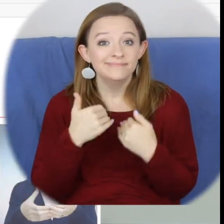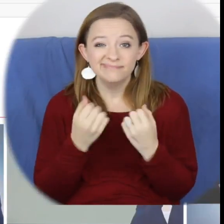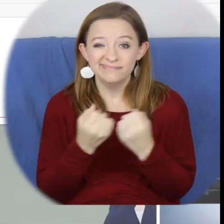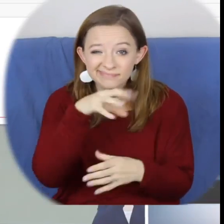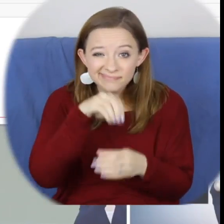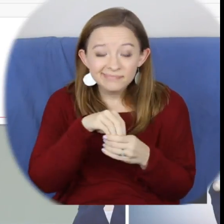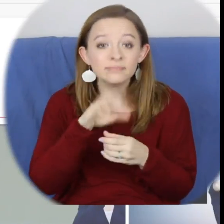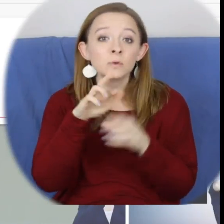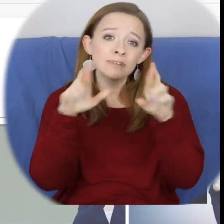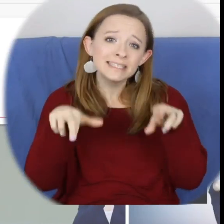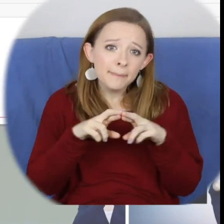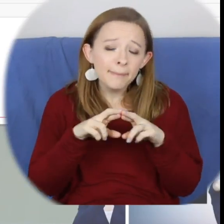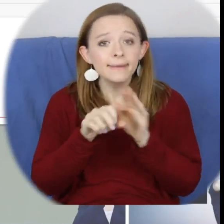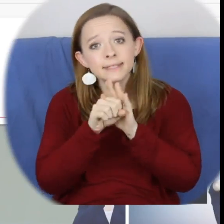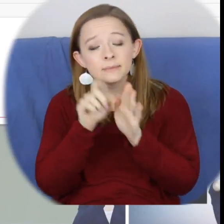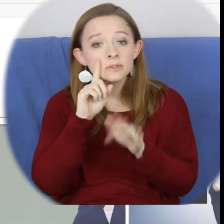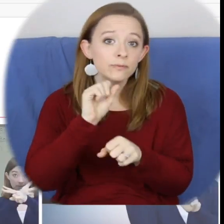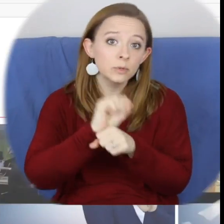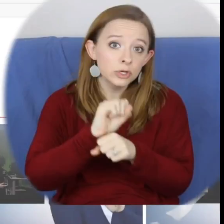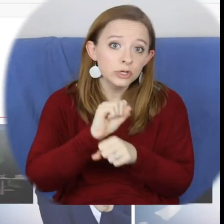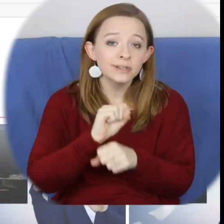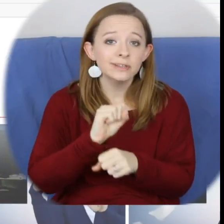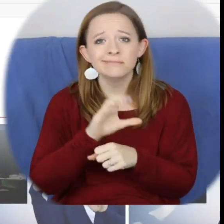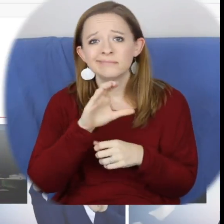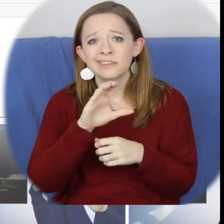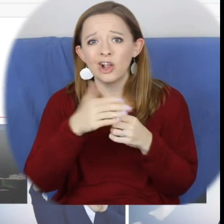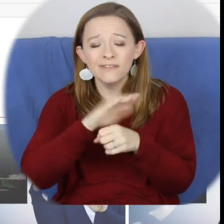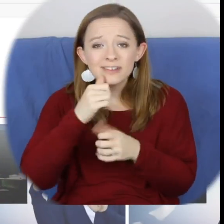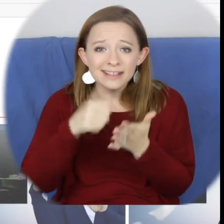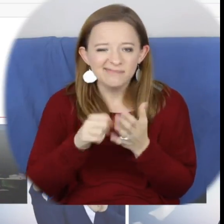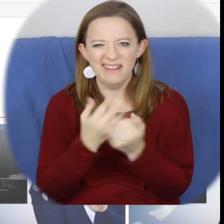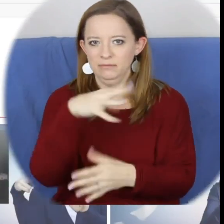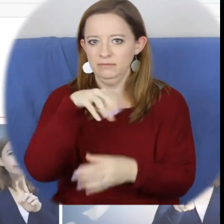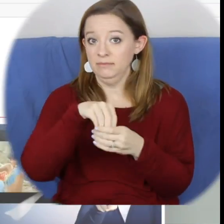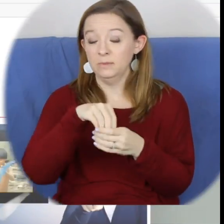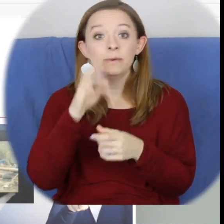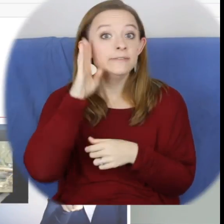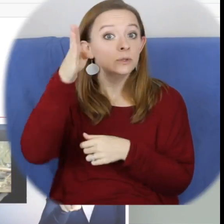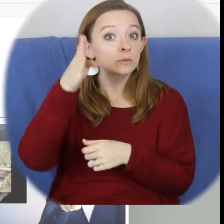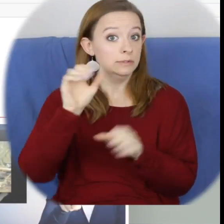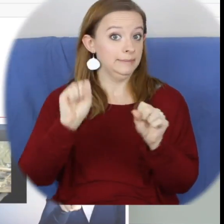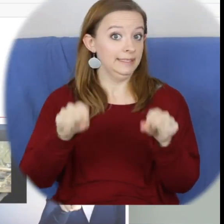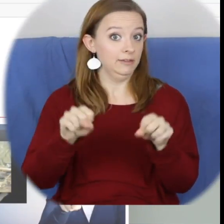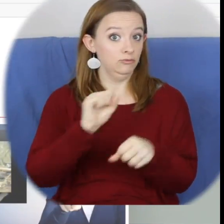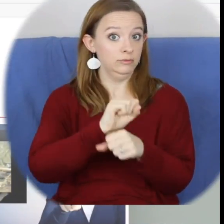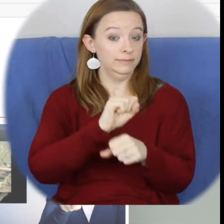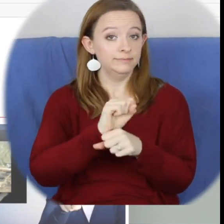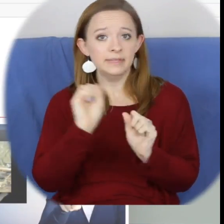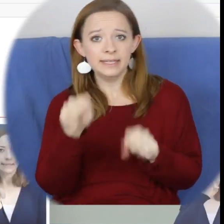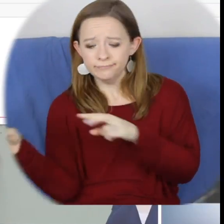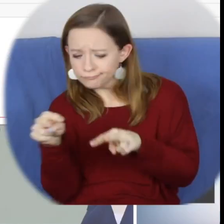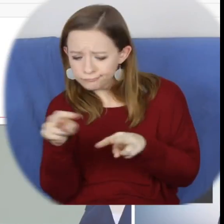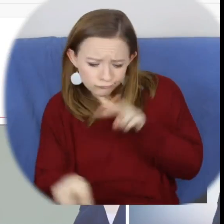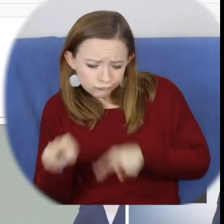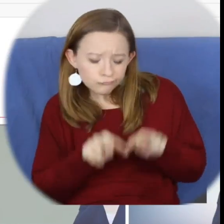E-portfolios mean like a website that includes your resume or your work or any kind of other things that you would like